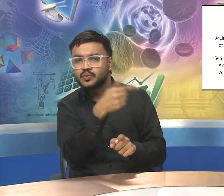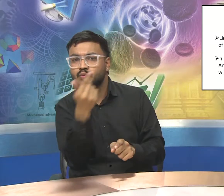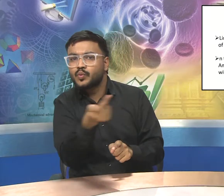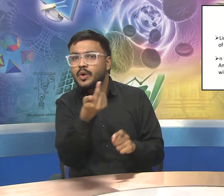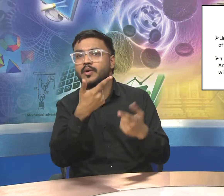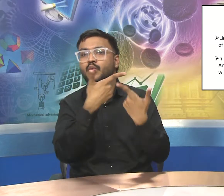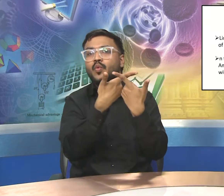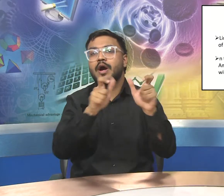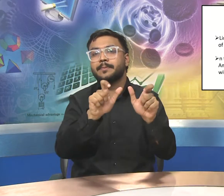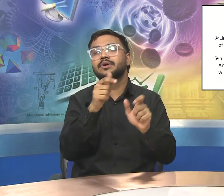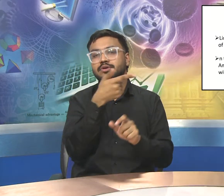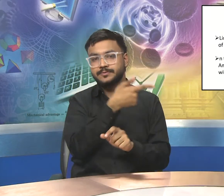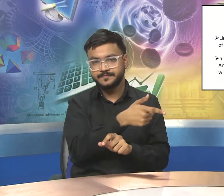grammar.